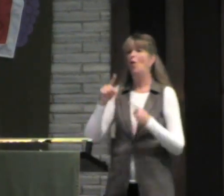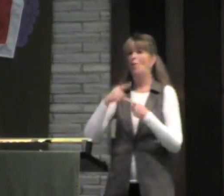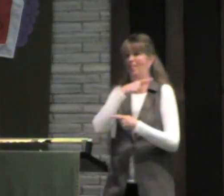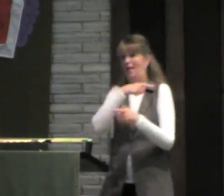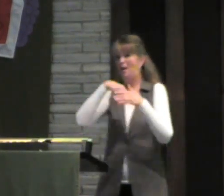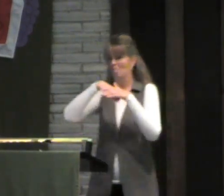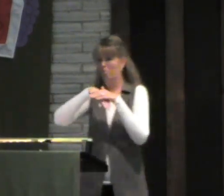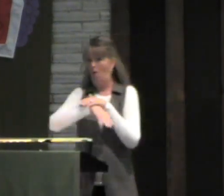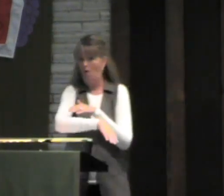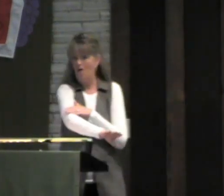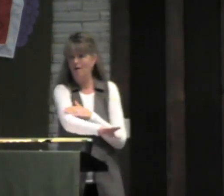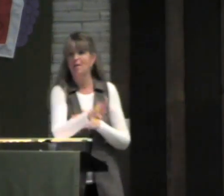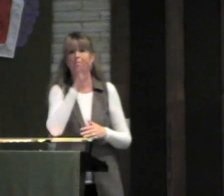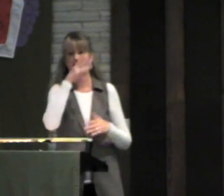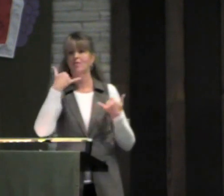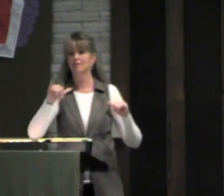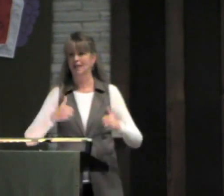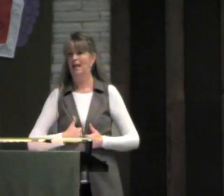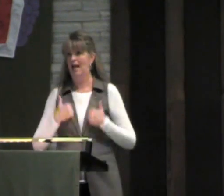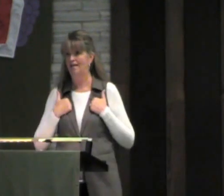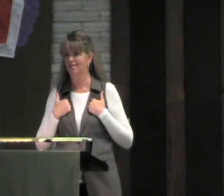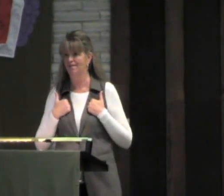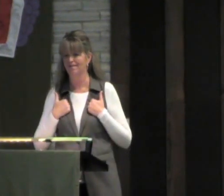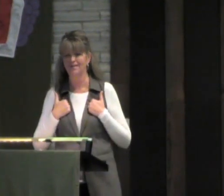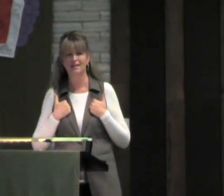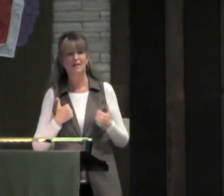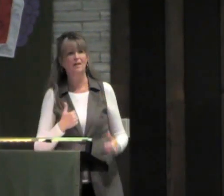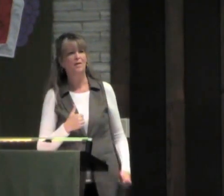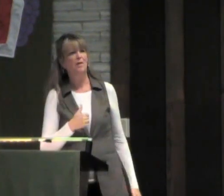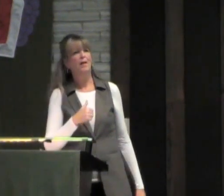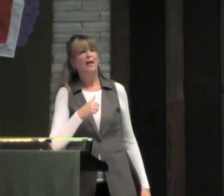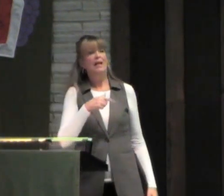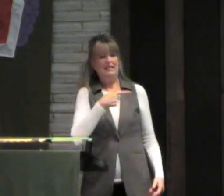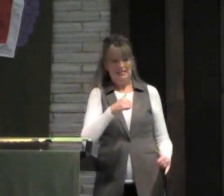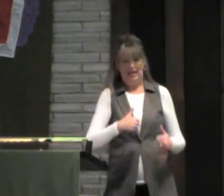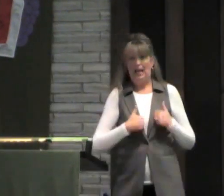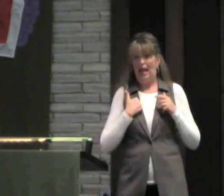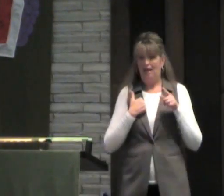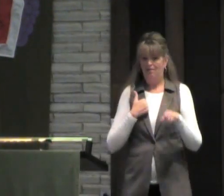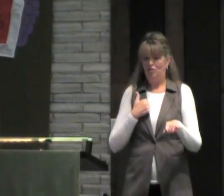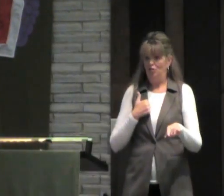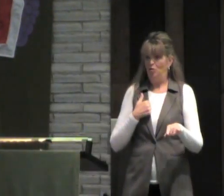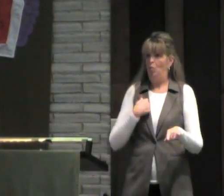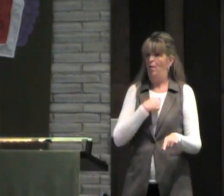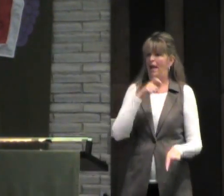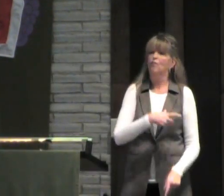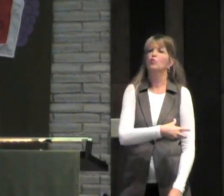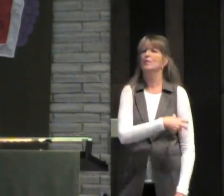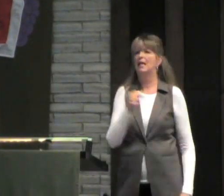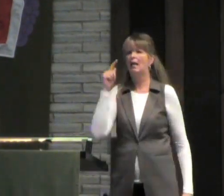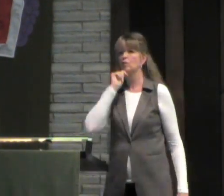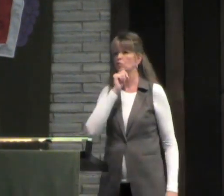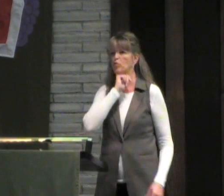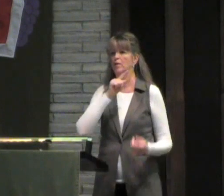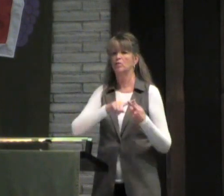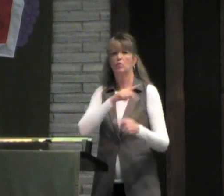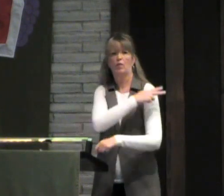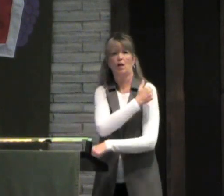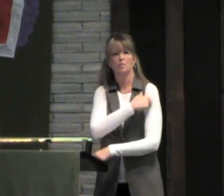same personalities. And when they were born, my mother was still alive, and she had them, and she had to take the twins